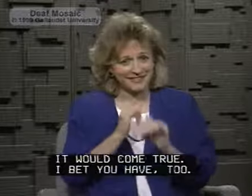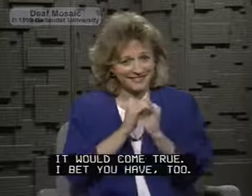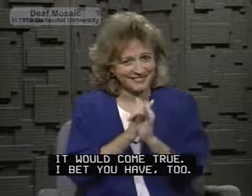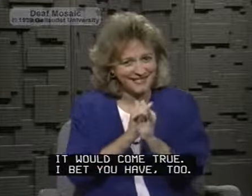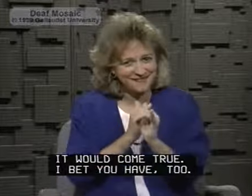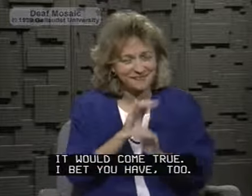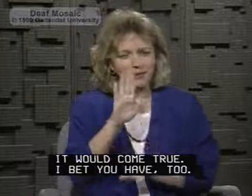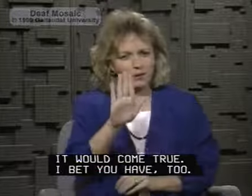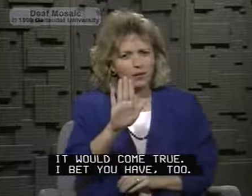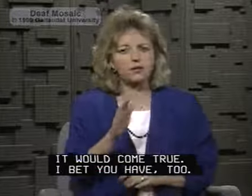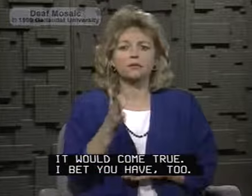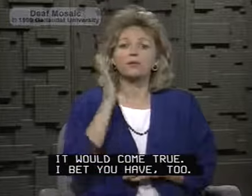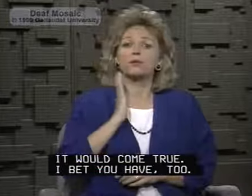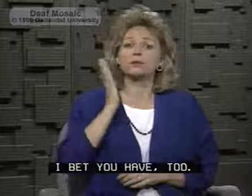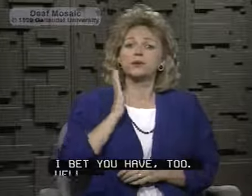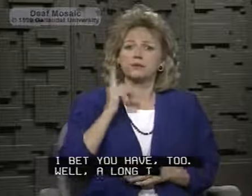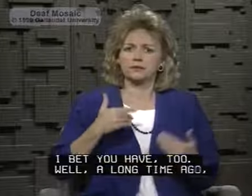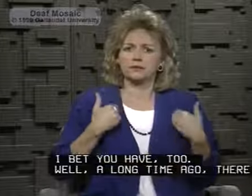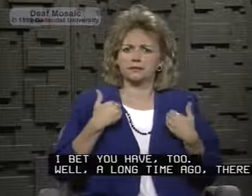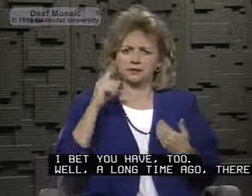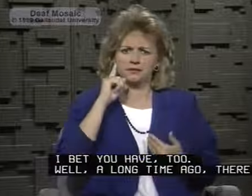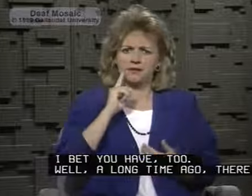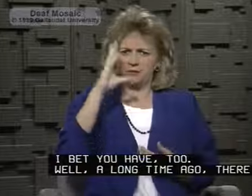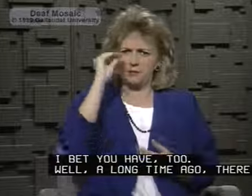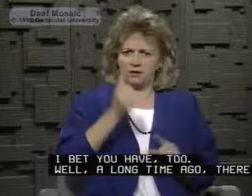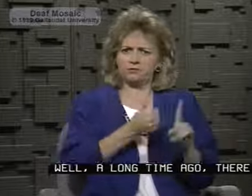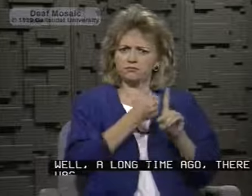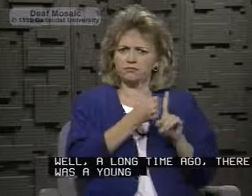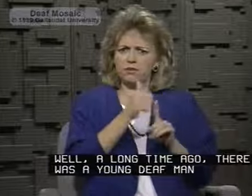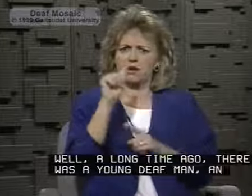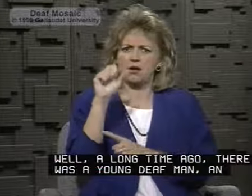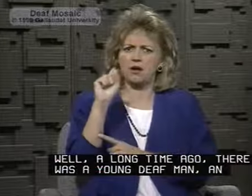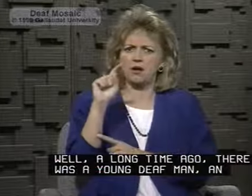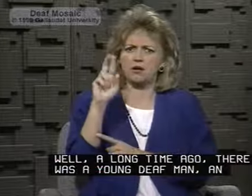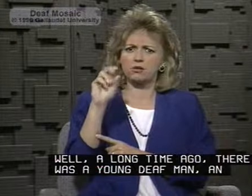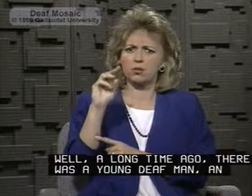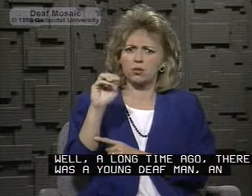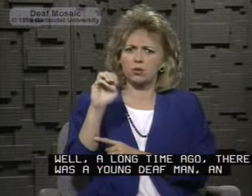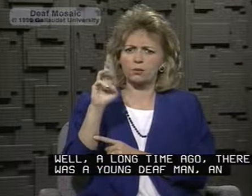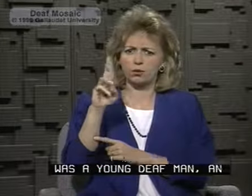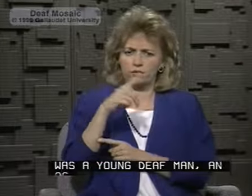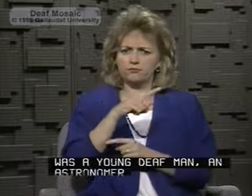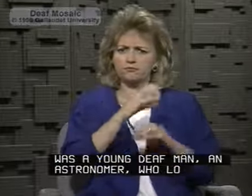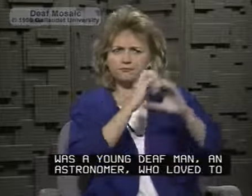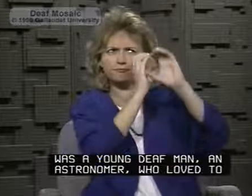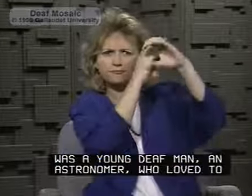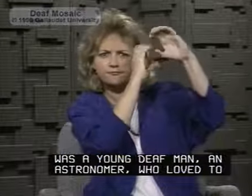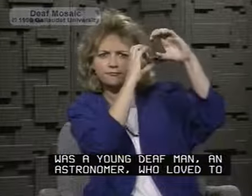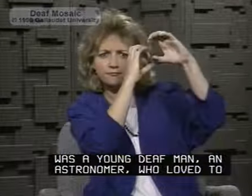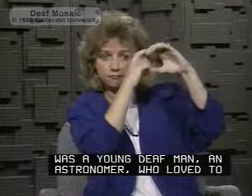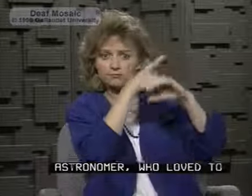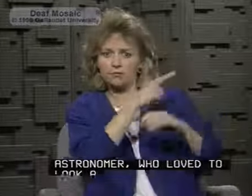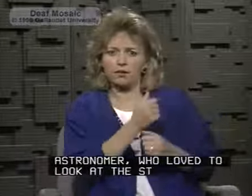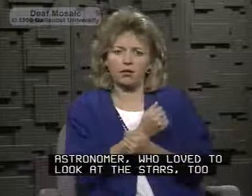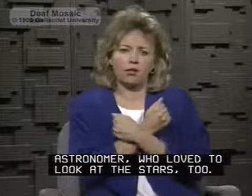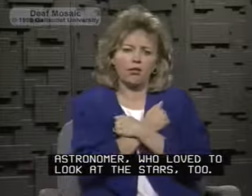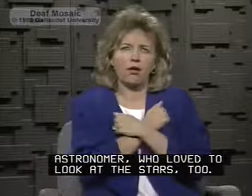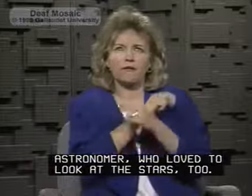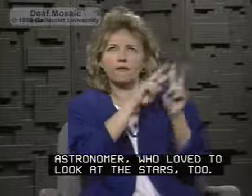too. Well, a long time ago, there was a young deaf man, an astronomer, who loved to look at the stars